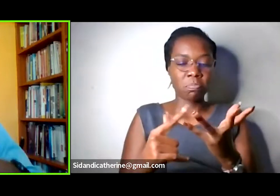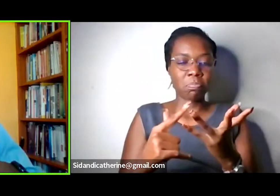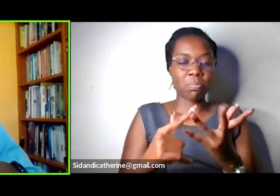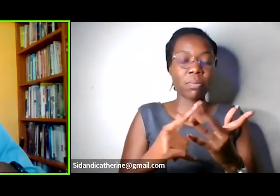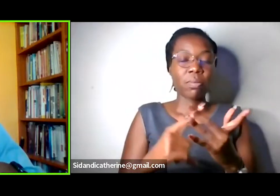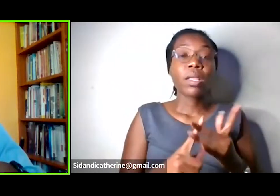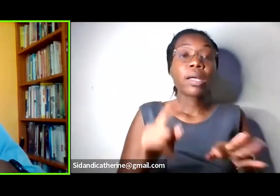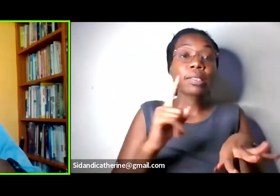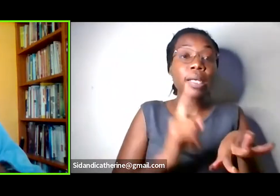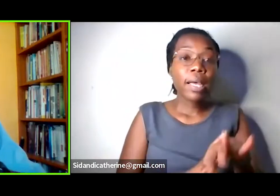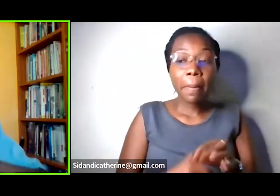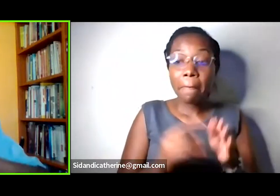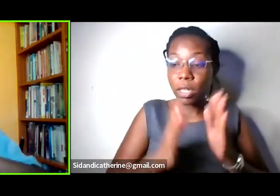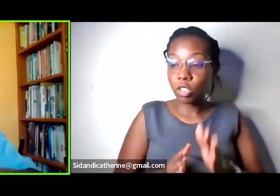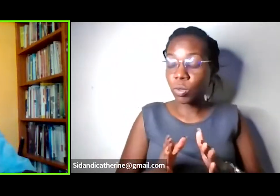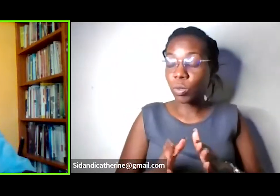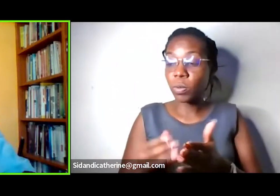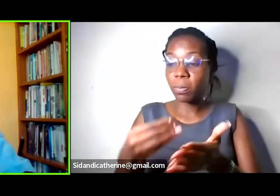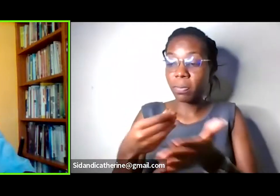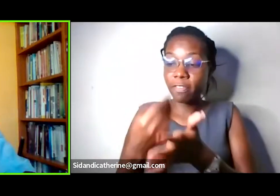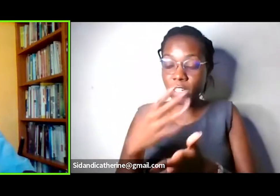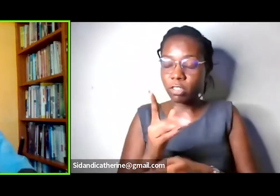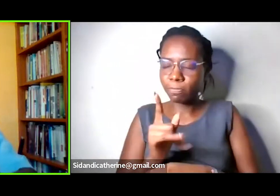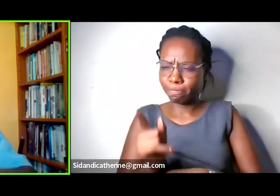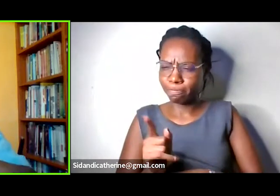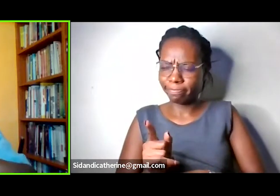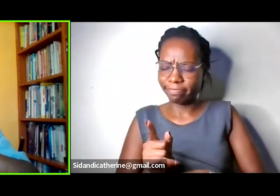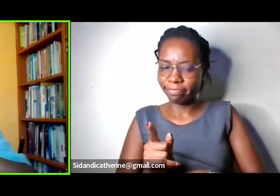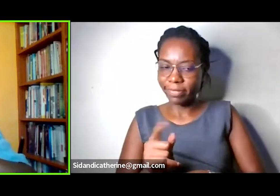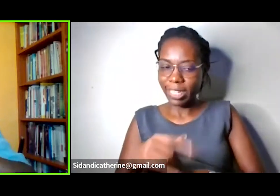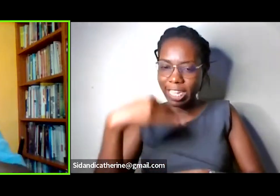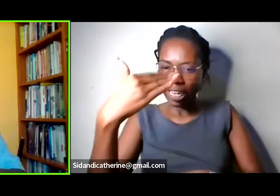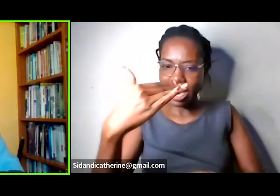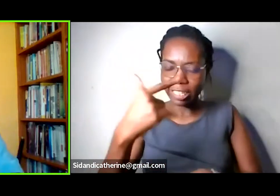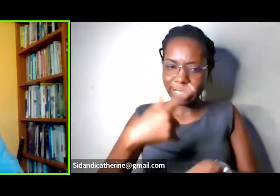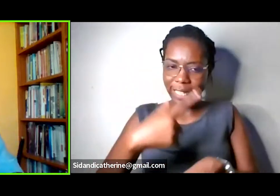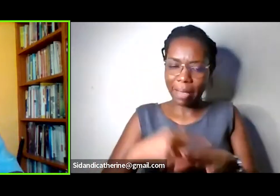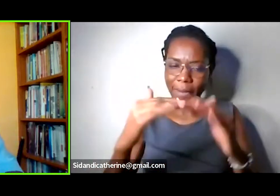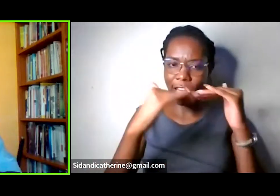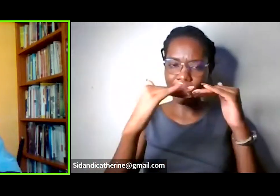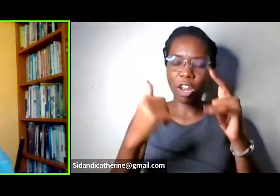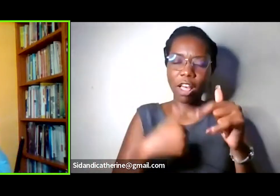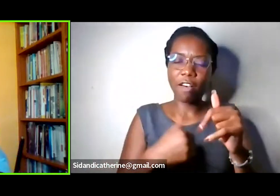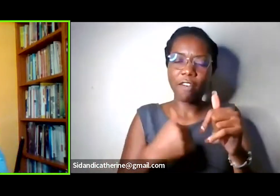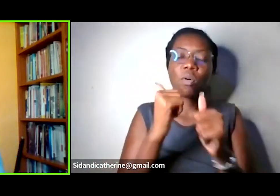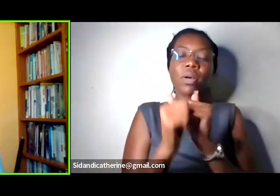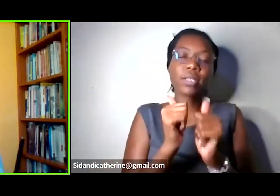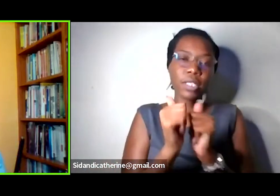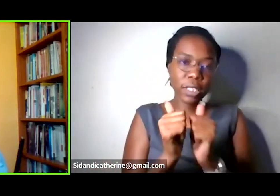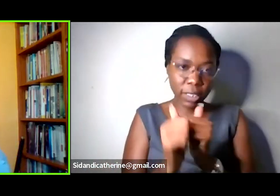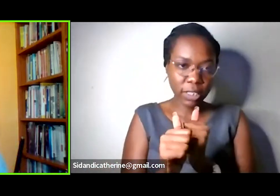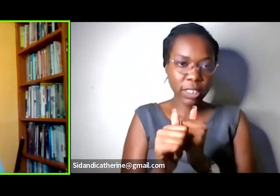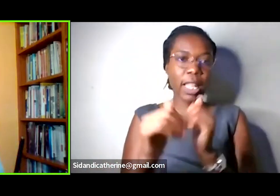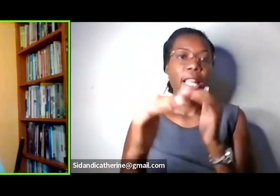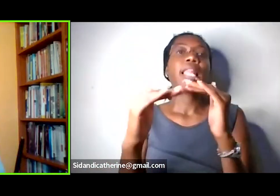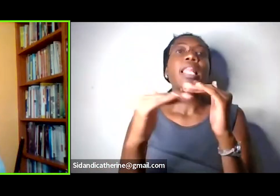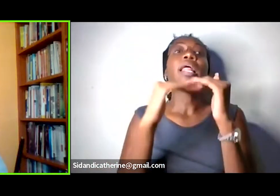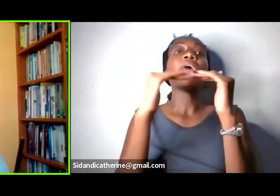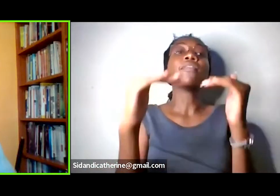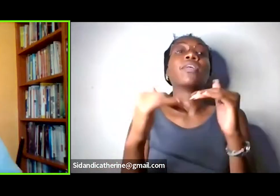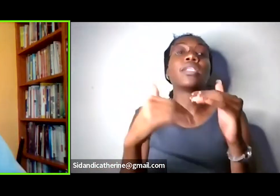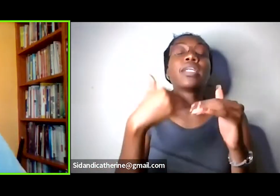get you to subscribe for more, or that's on one side. But generally speaking, I want you to understand also, the other thing is this, that a